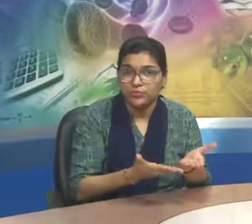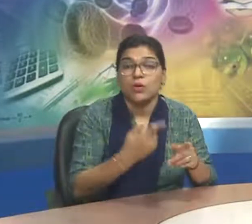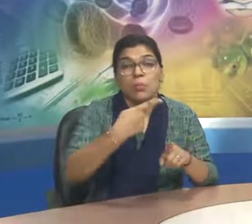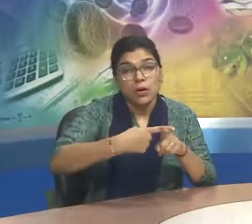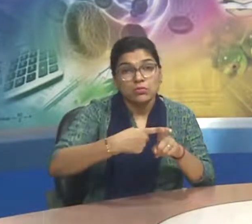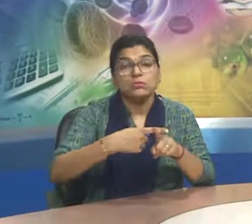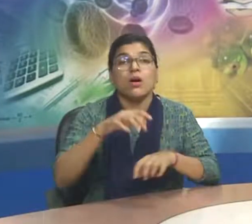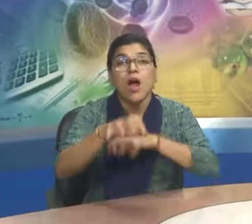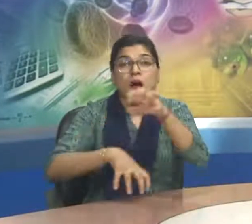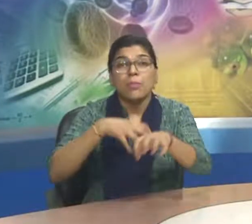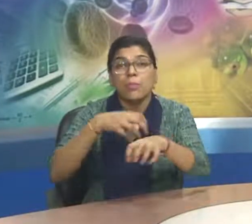purposes.